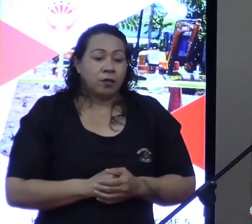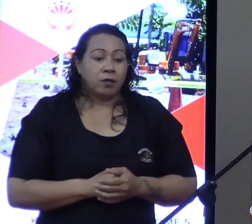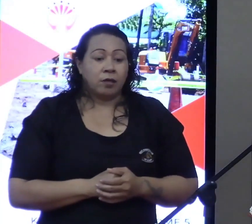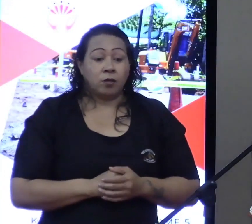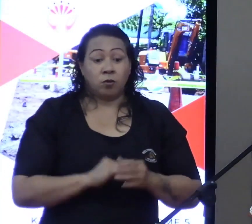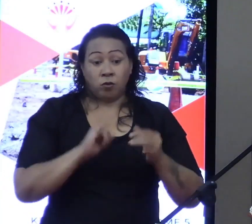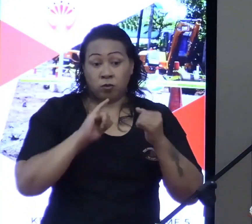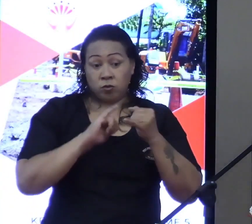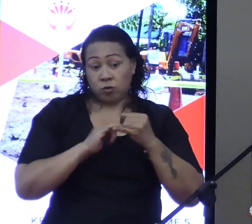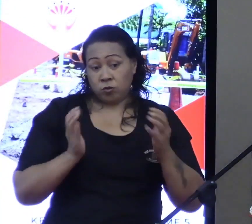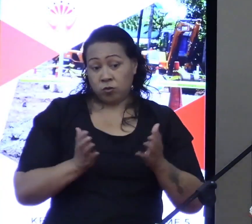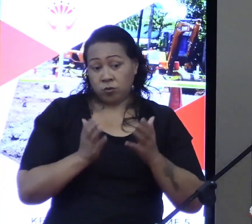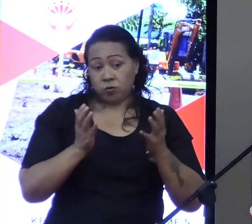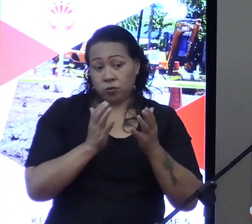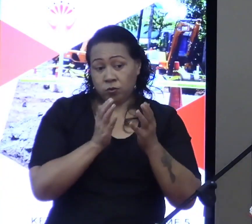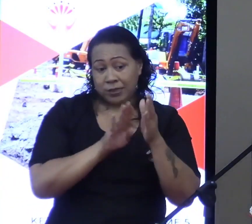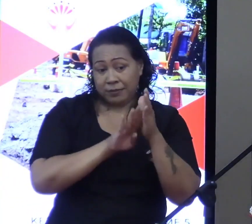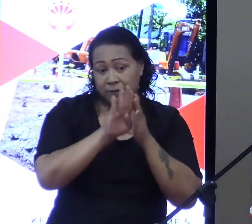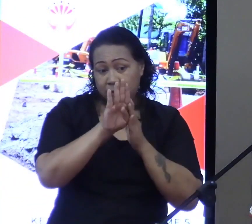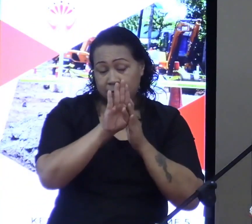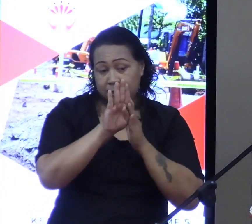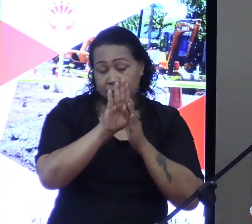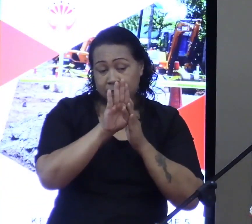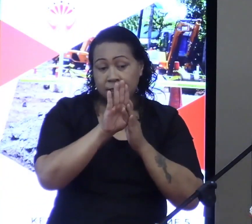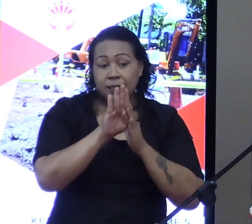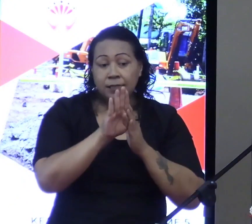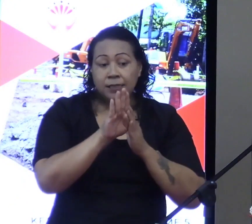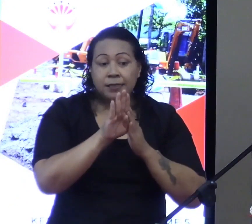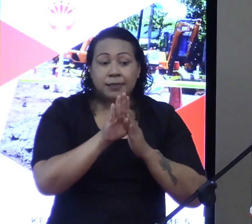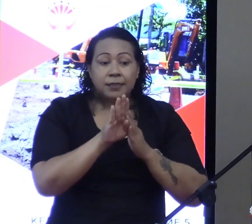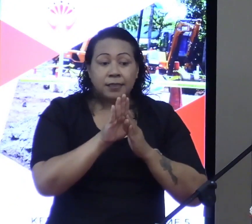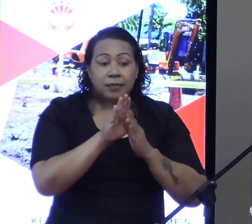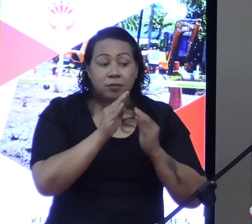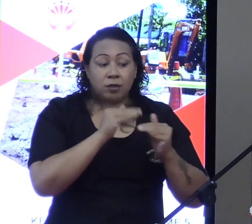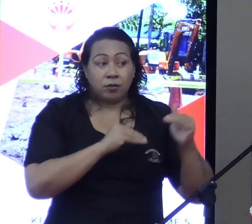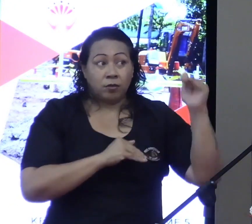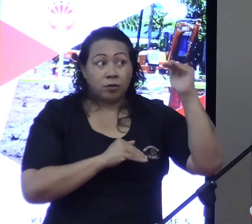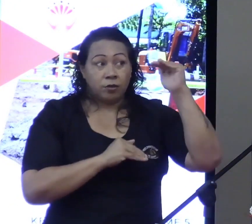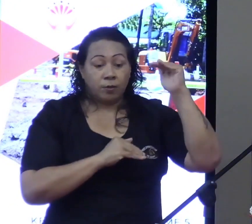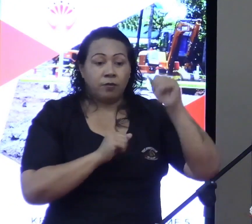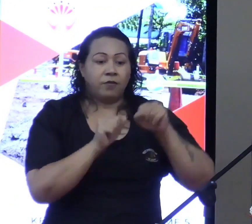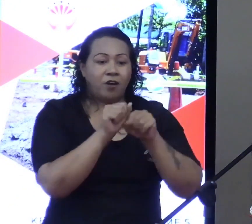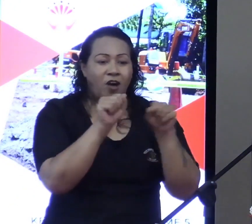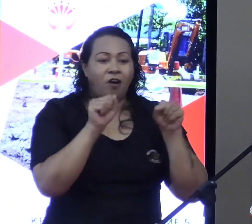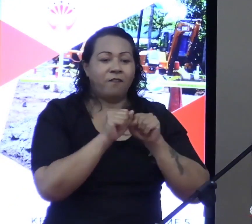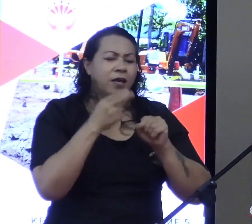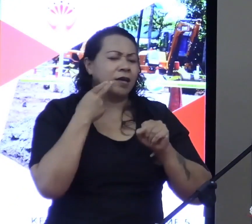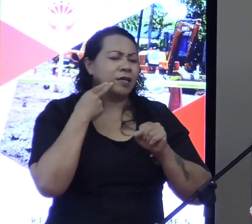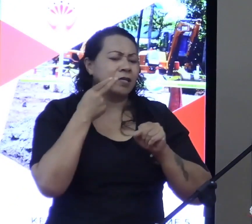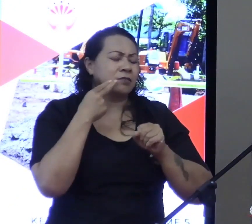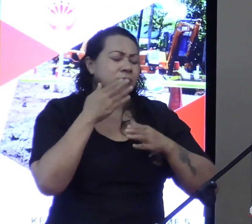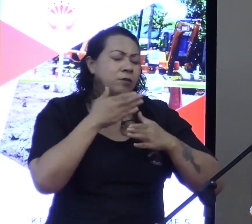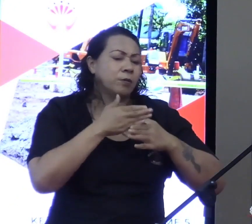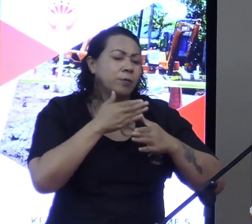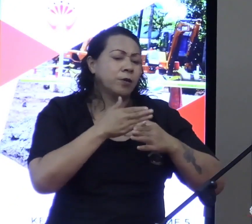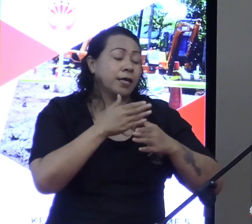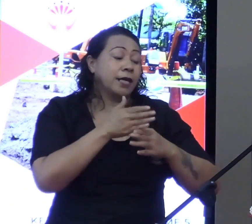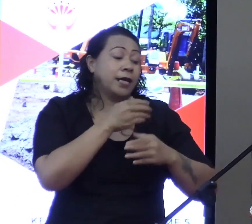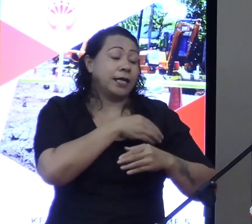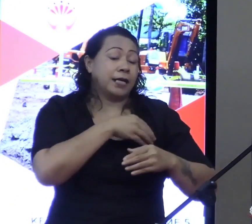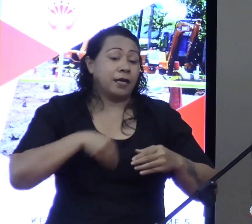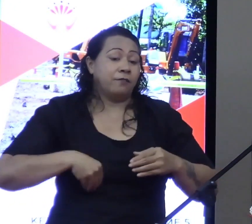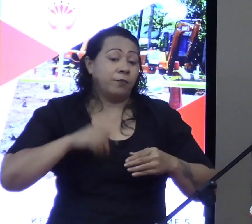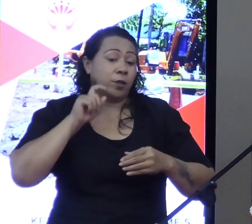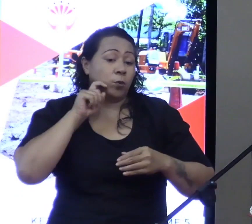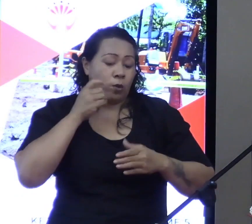Social development sits at the forefront of our national efforts, and our government will forge ahead